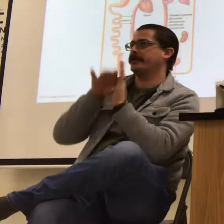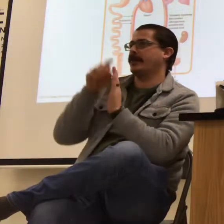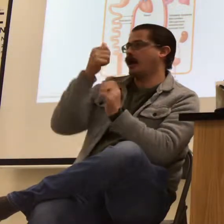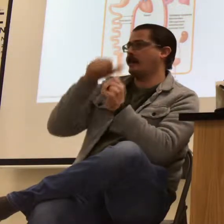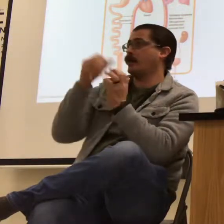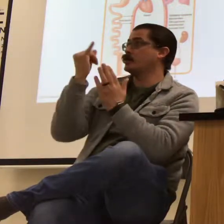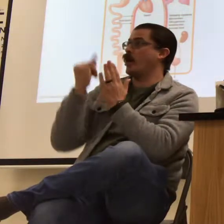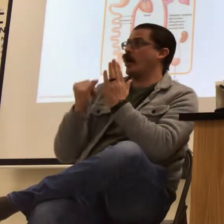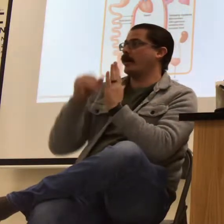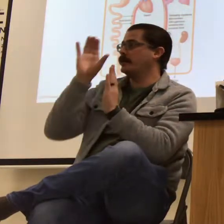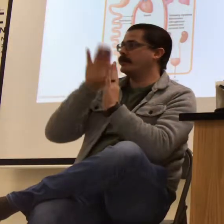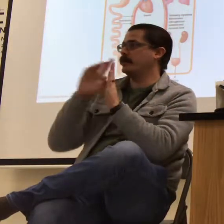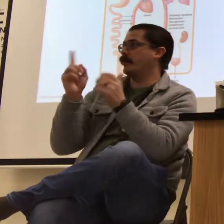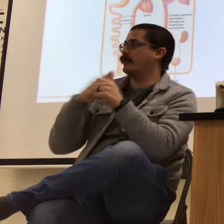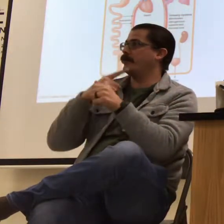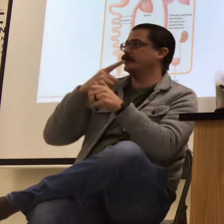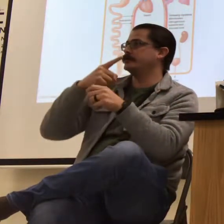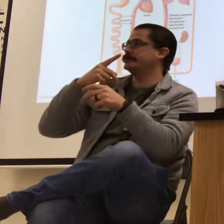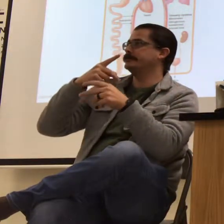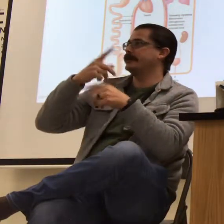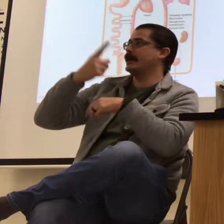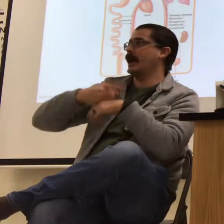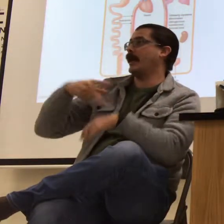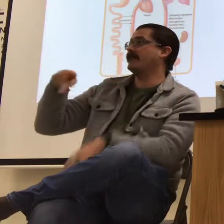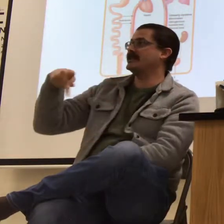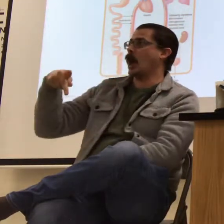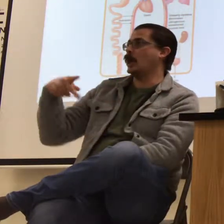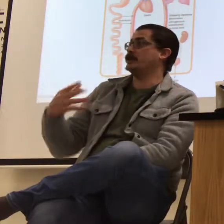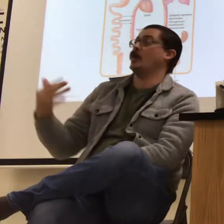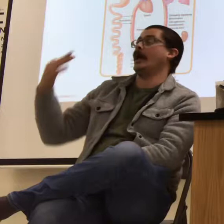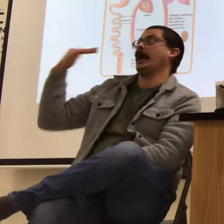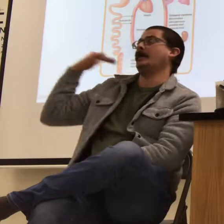drawing this figure my first day of physiology. I'm just going to show you the picture here.